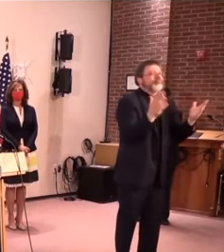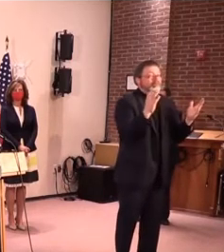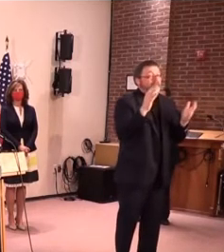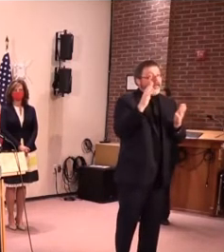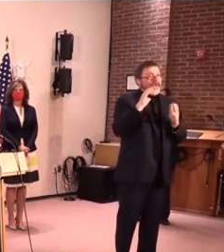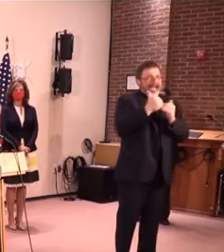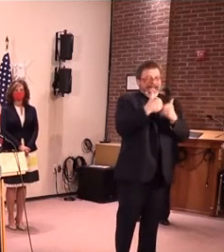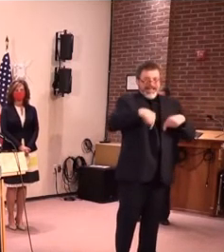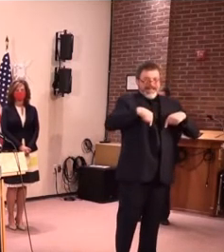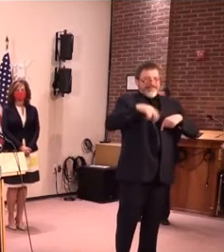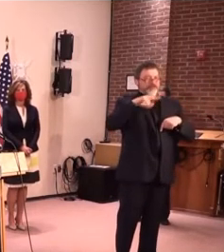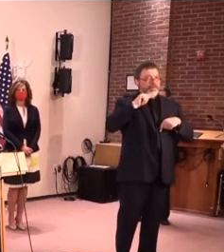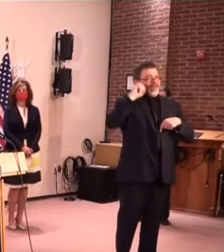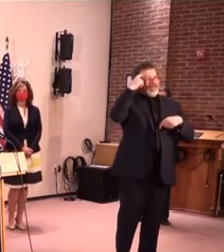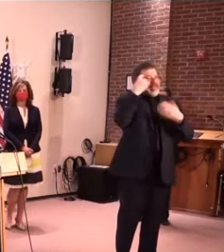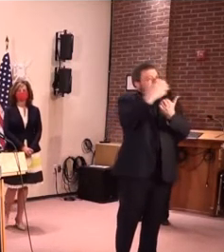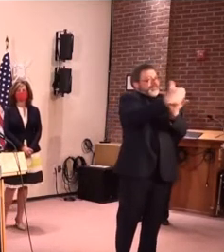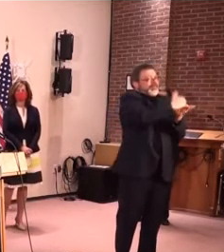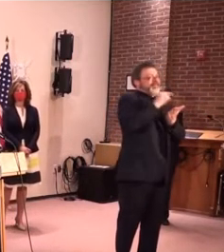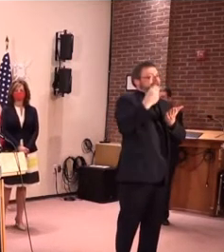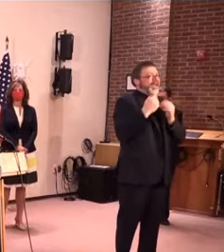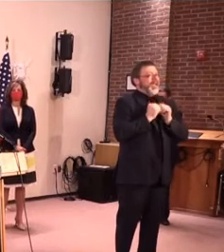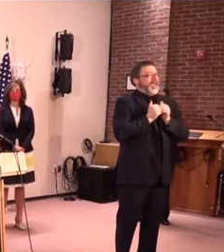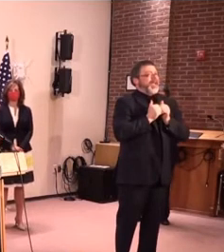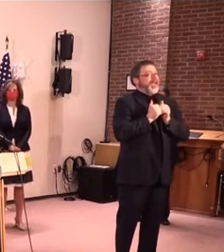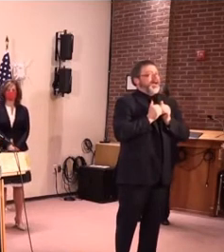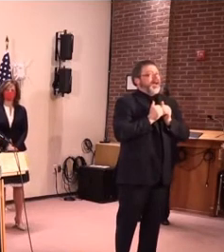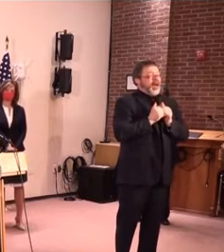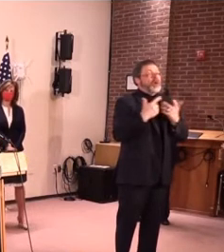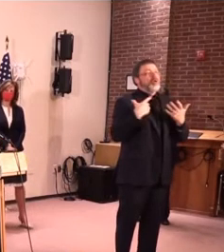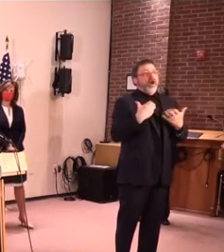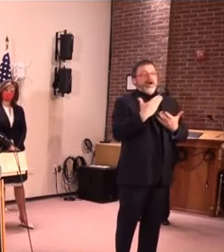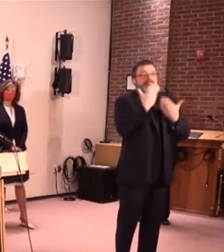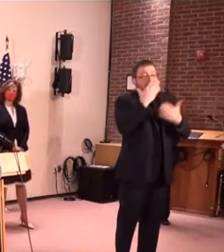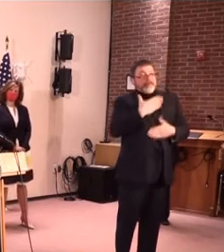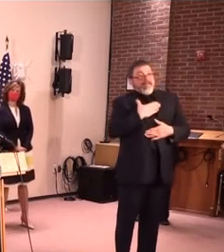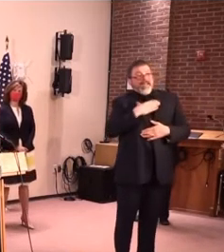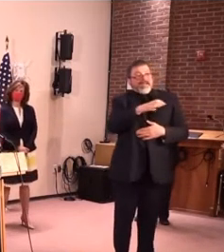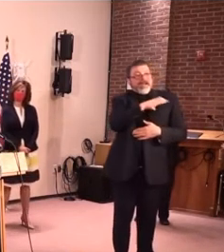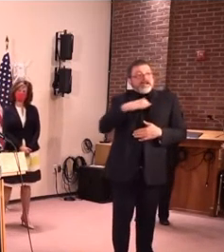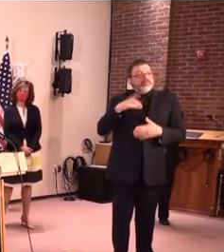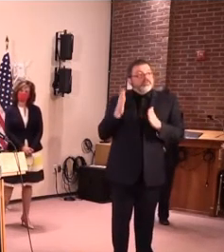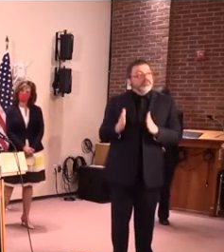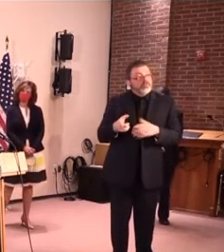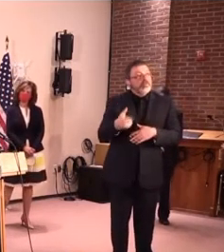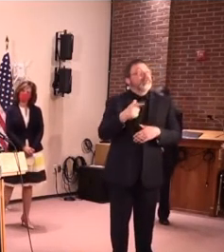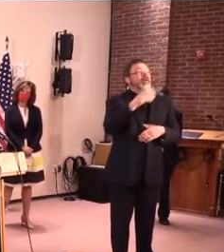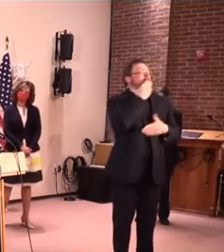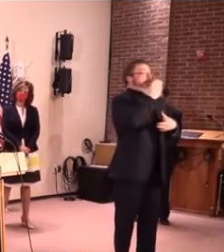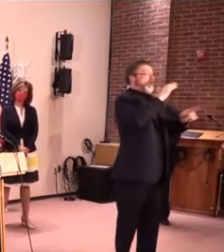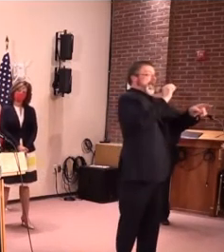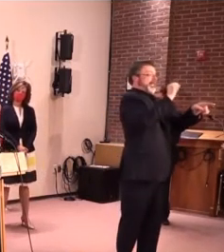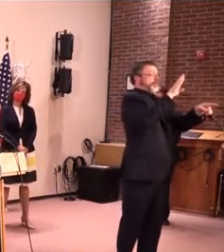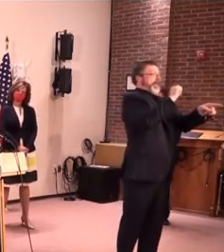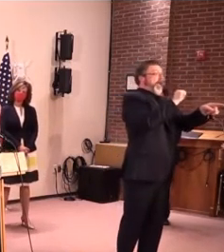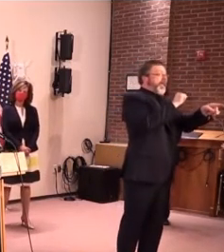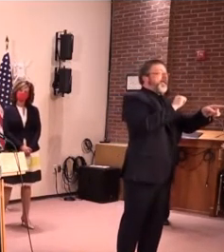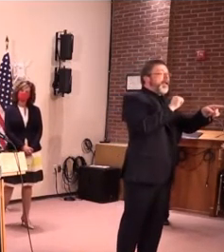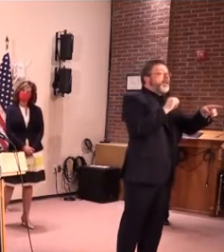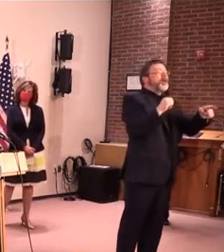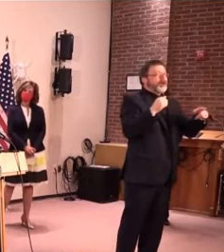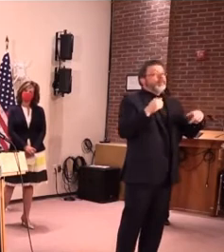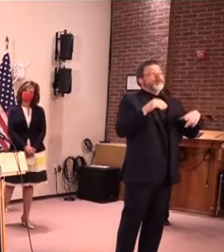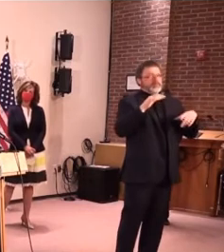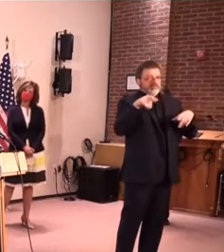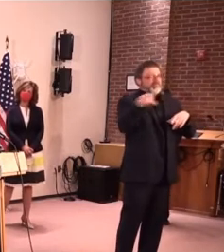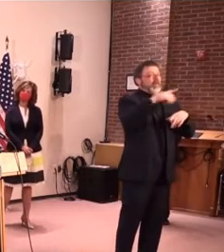and the SBA and our small business lenders for the quick passage and rollout of the Payroll Protection Loan Program. In only 13